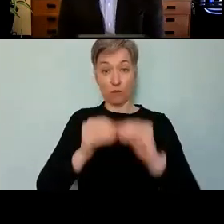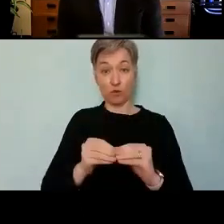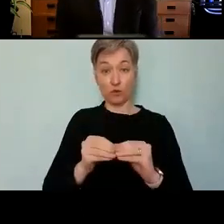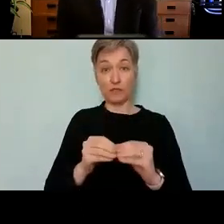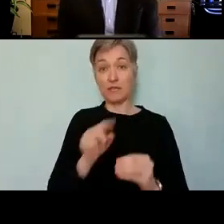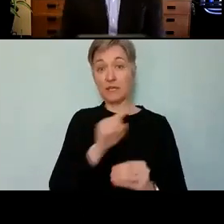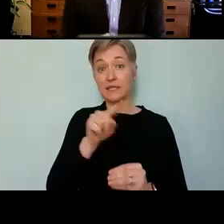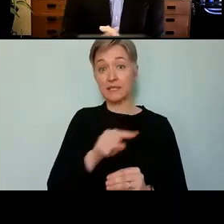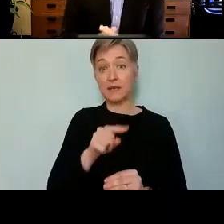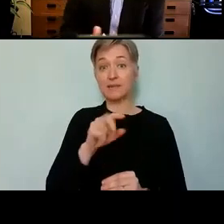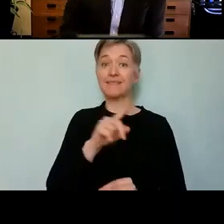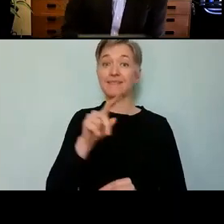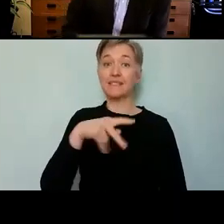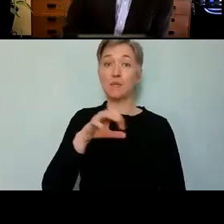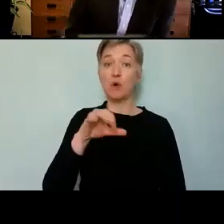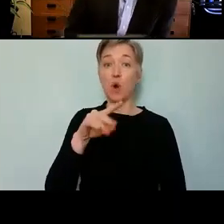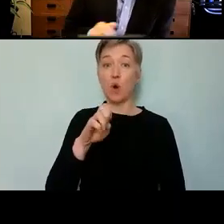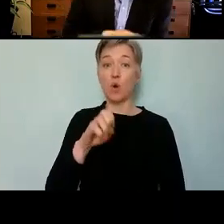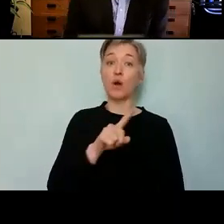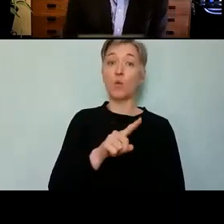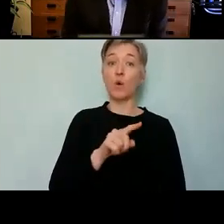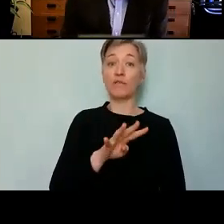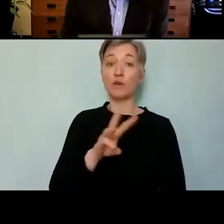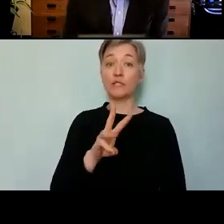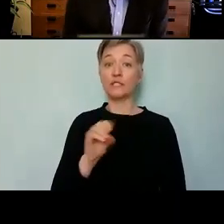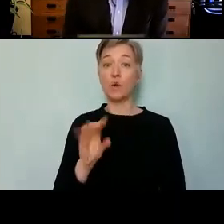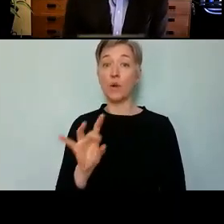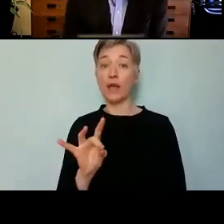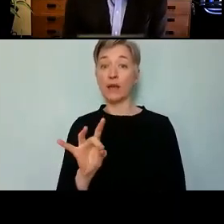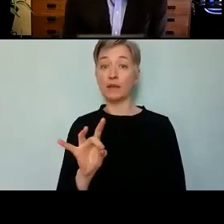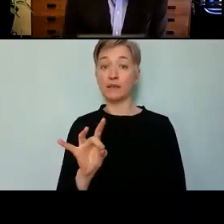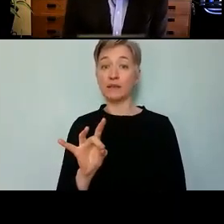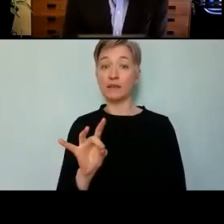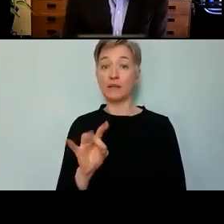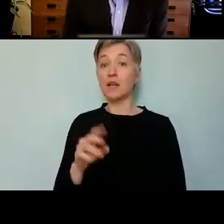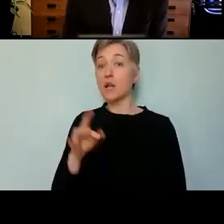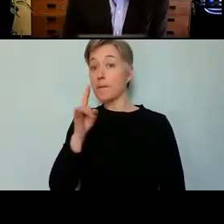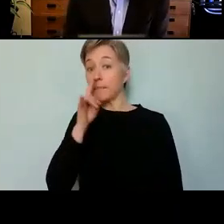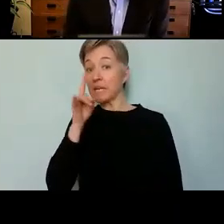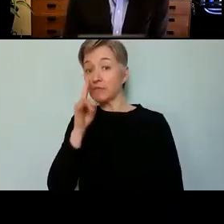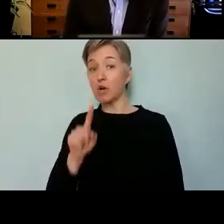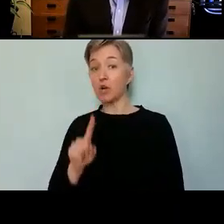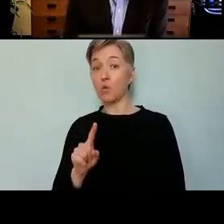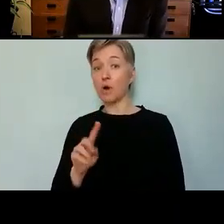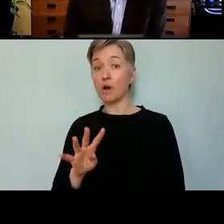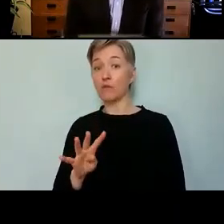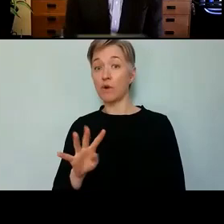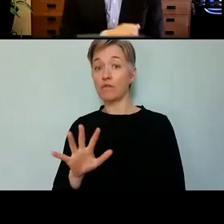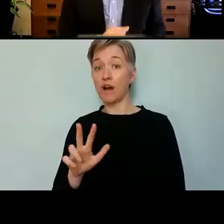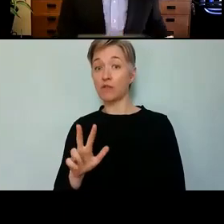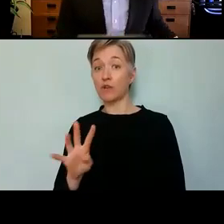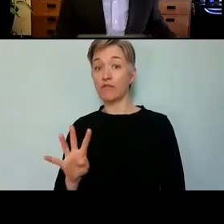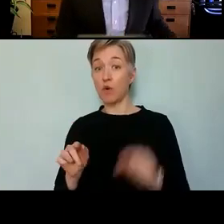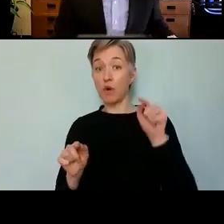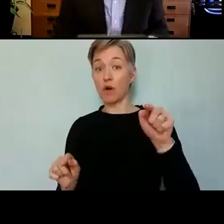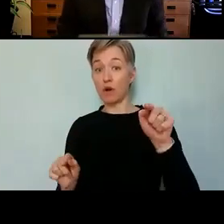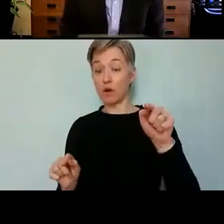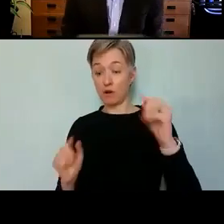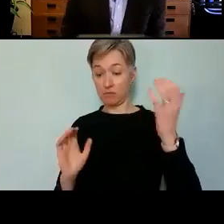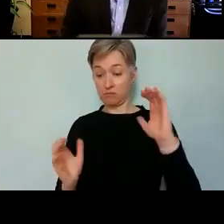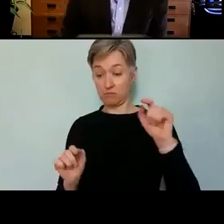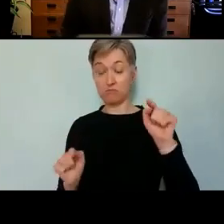code 14608 and the zip code out in Pittsford 14534, you see almost a 9-year